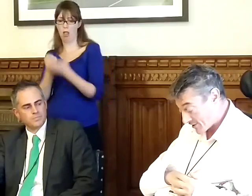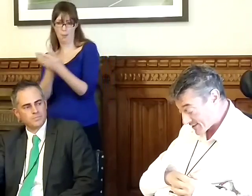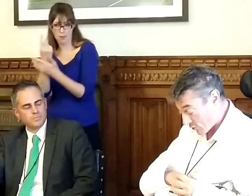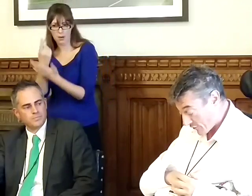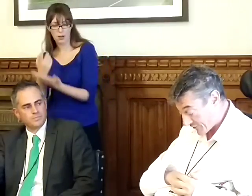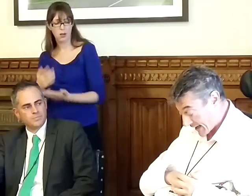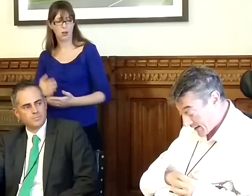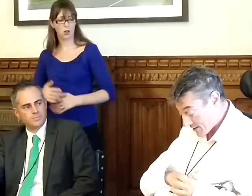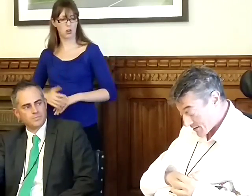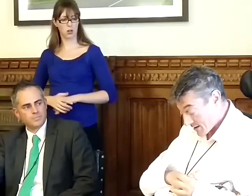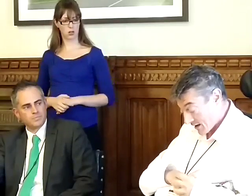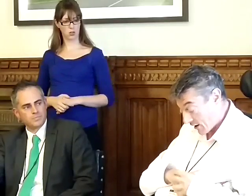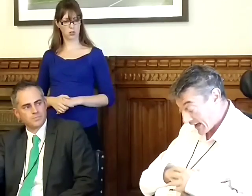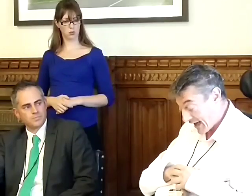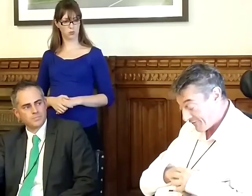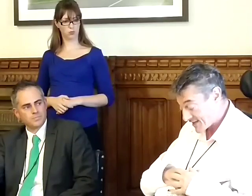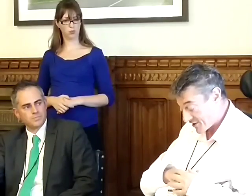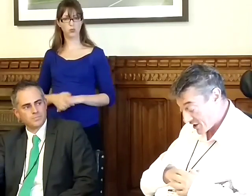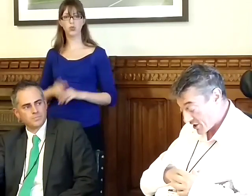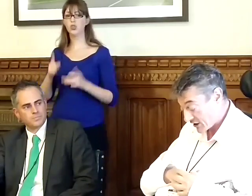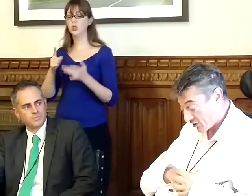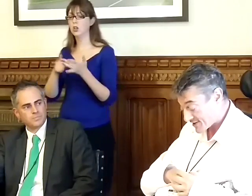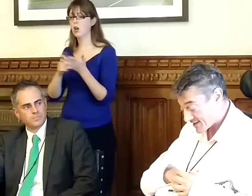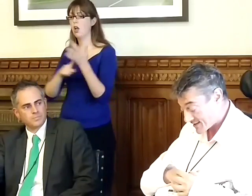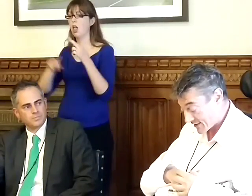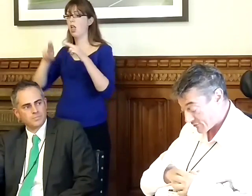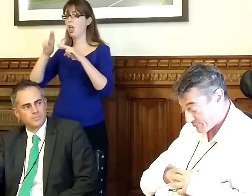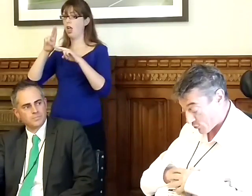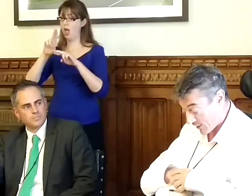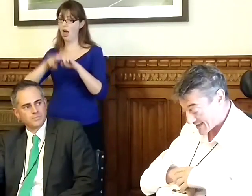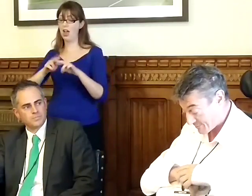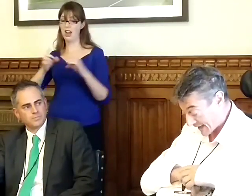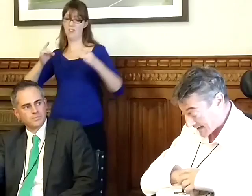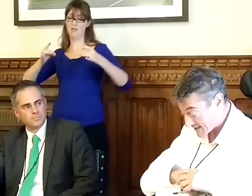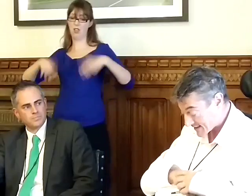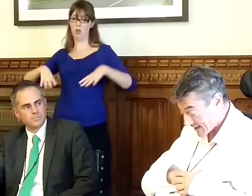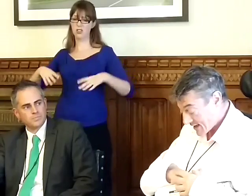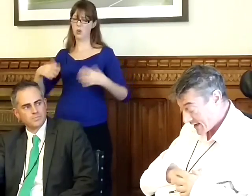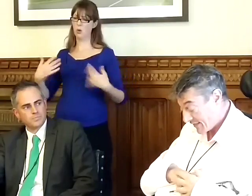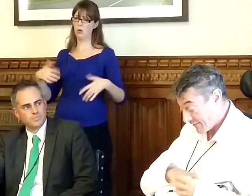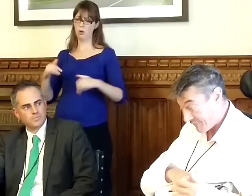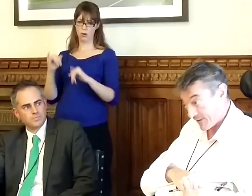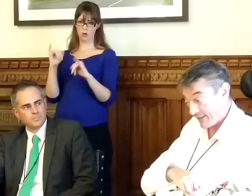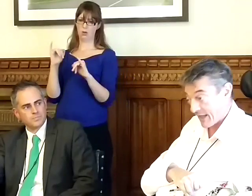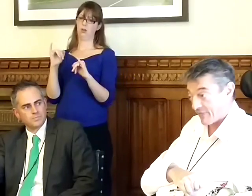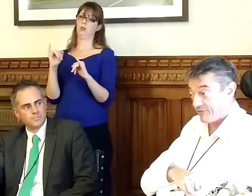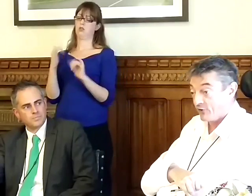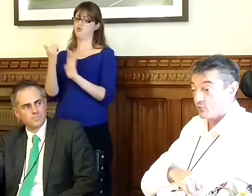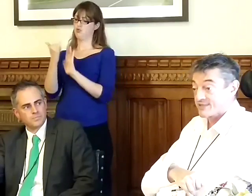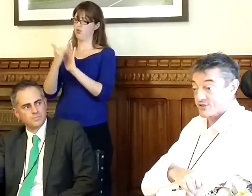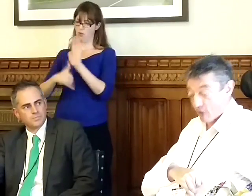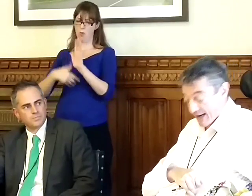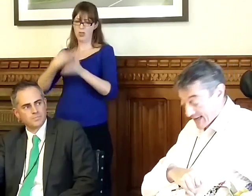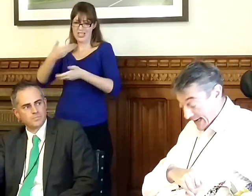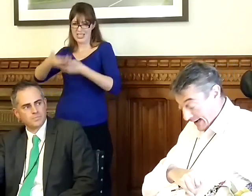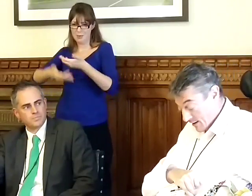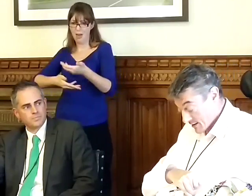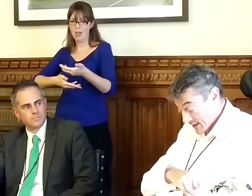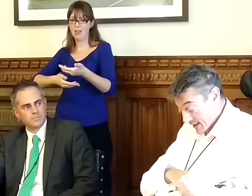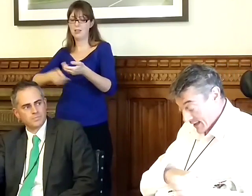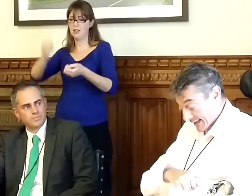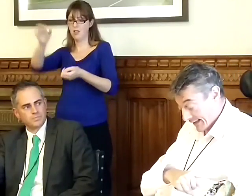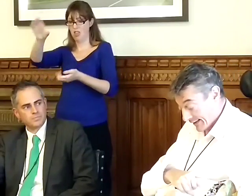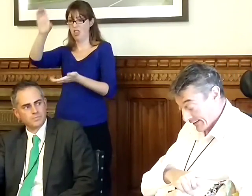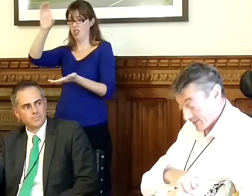The loss of the ILF is a huge loss, as the report explains, in that the fund was